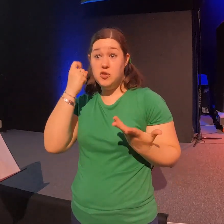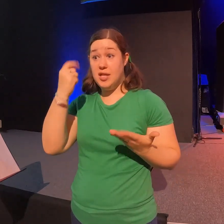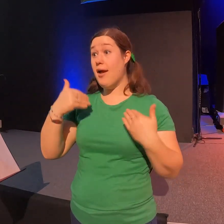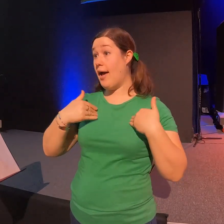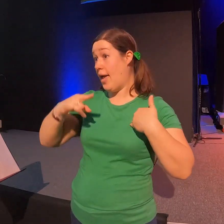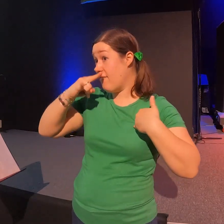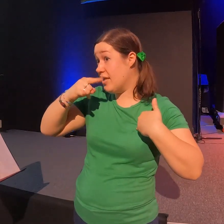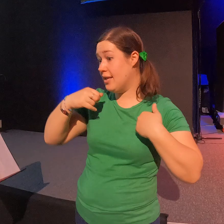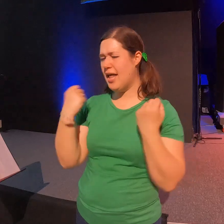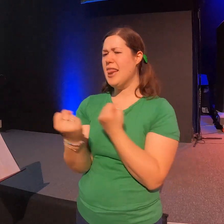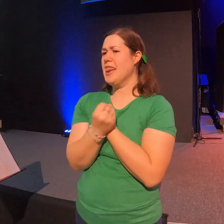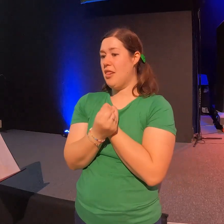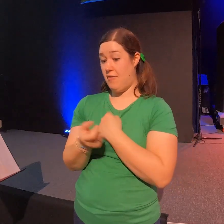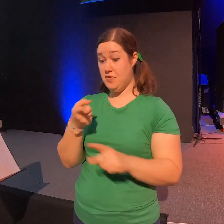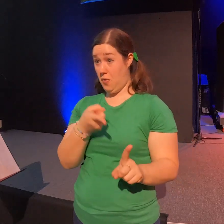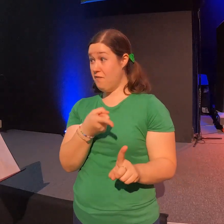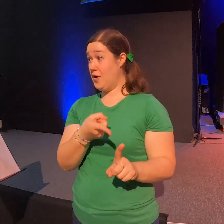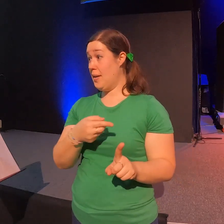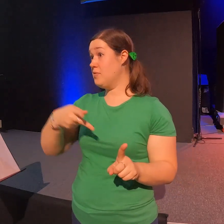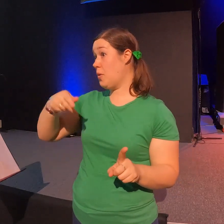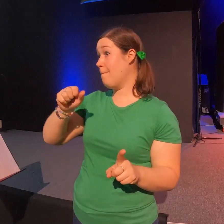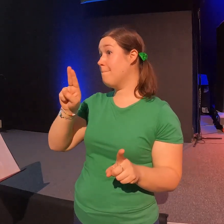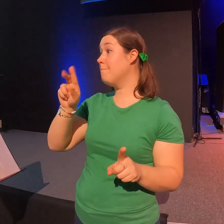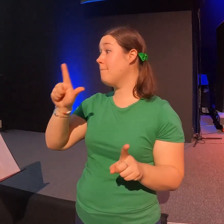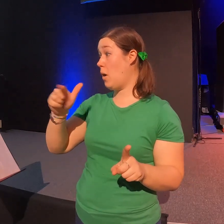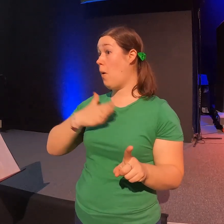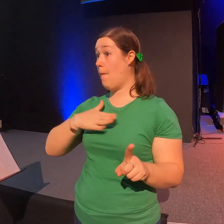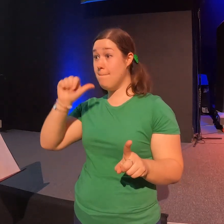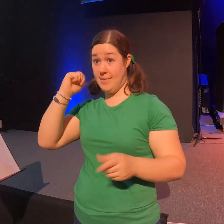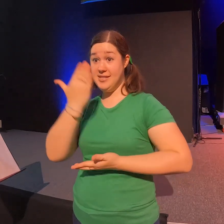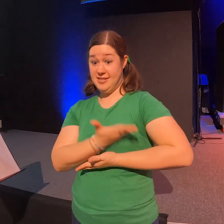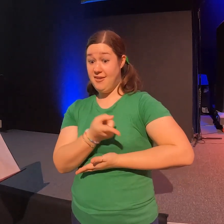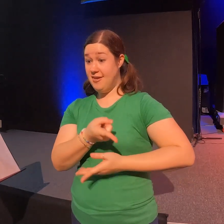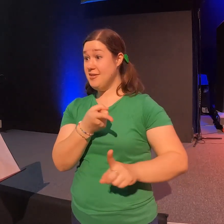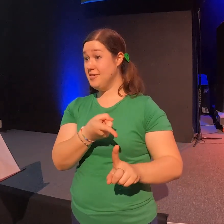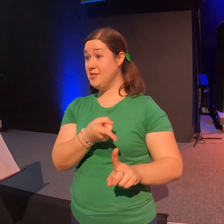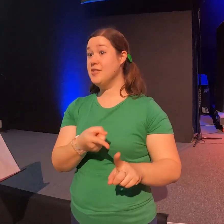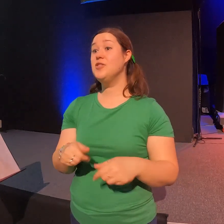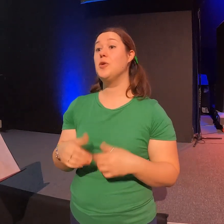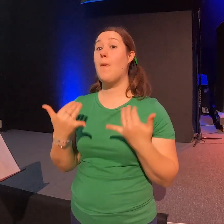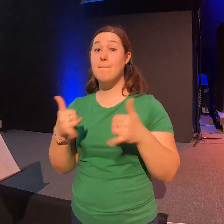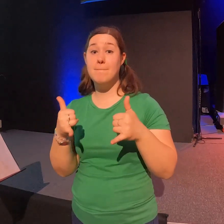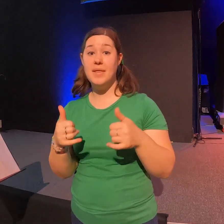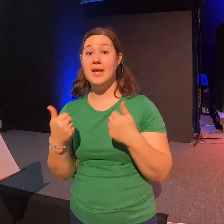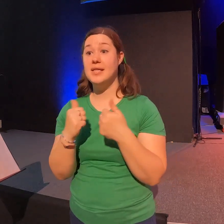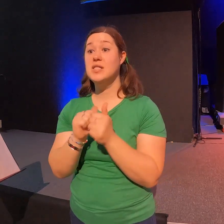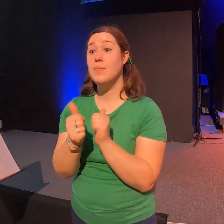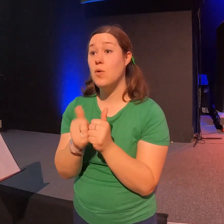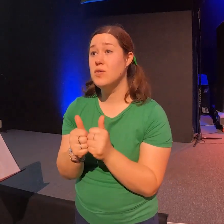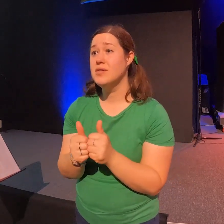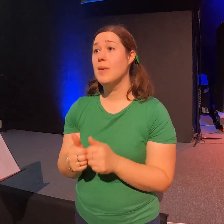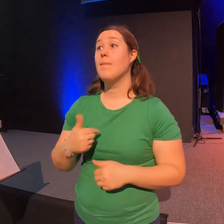a lot of these parents, and many times, even if their kid was bleeding to